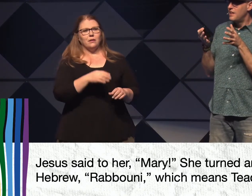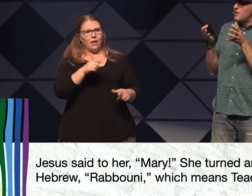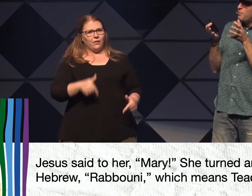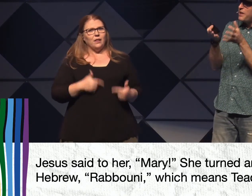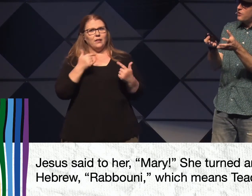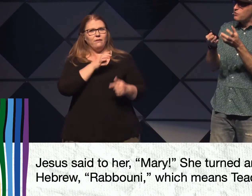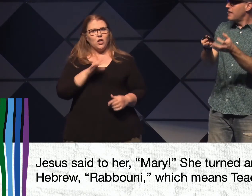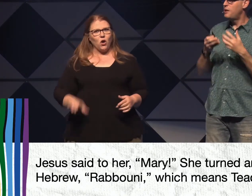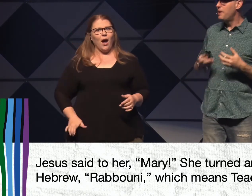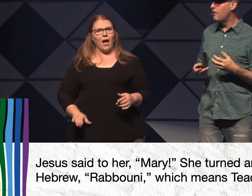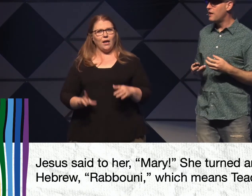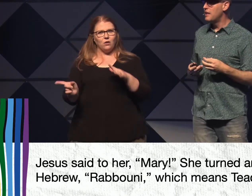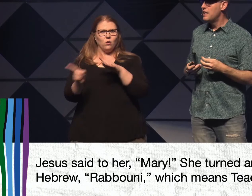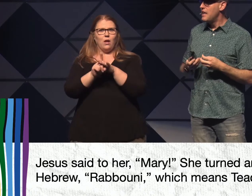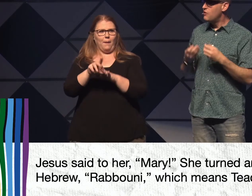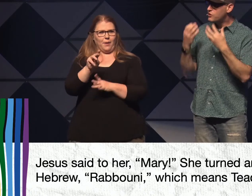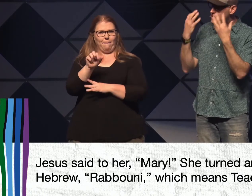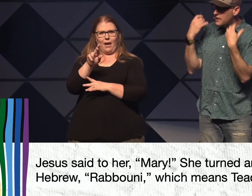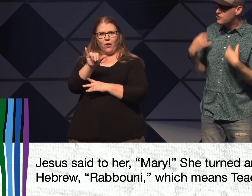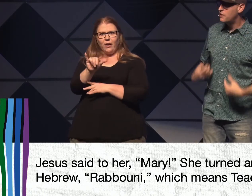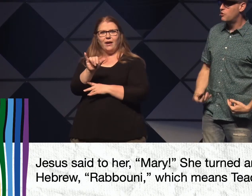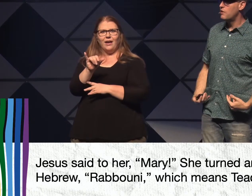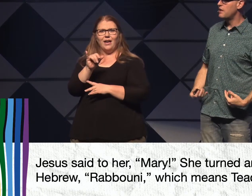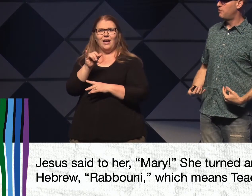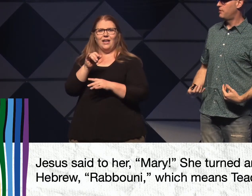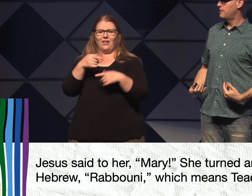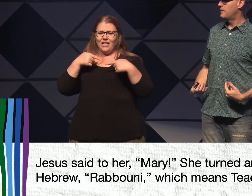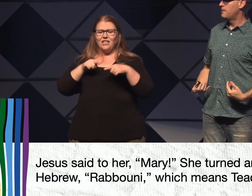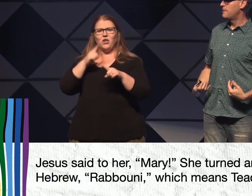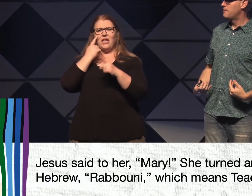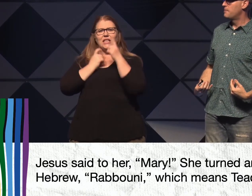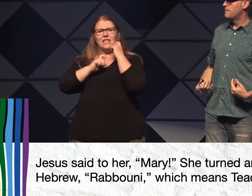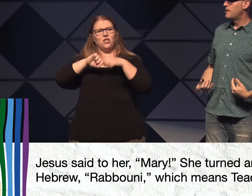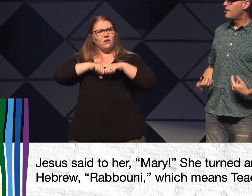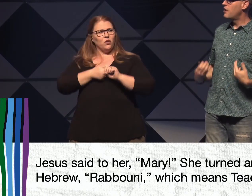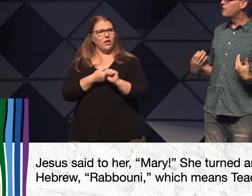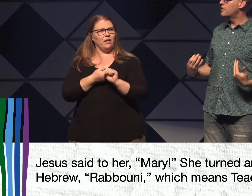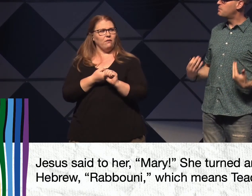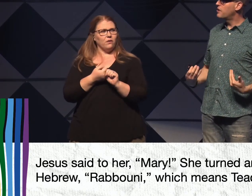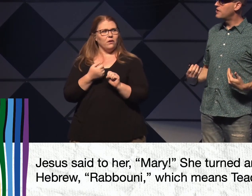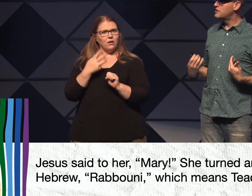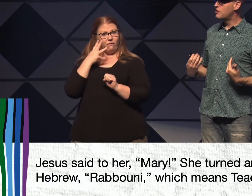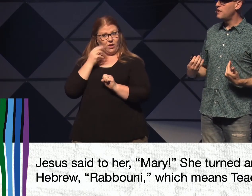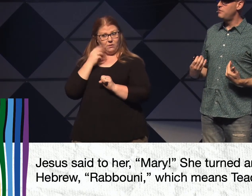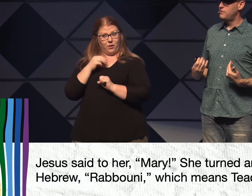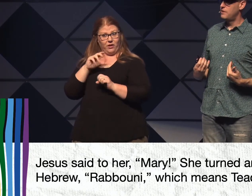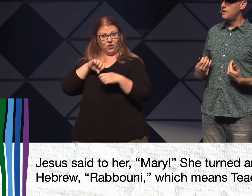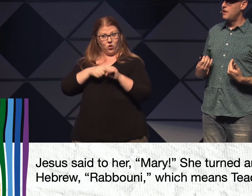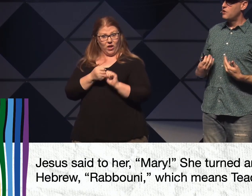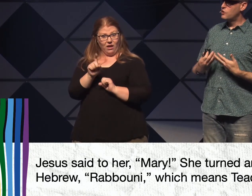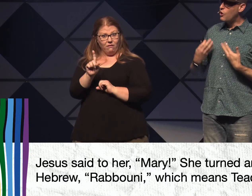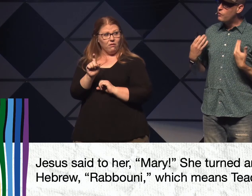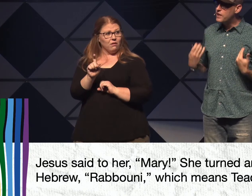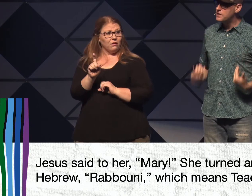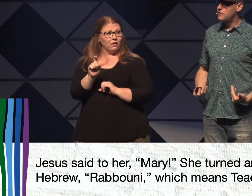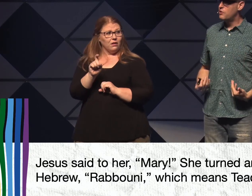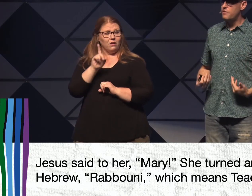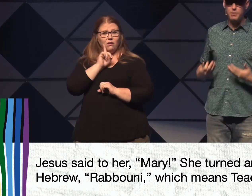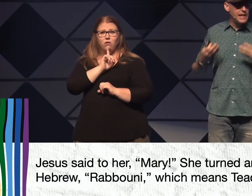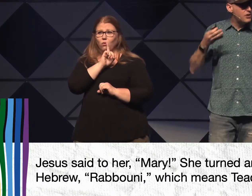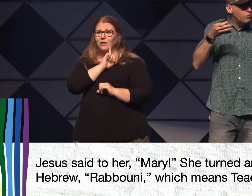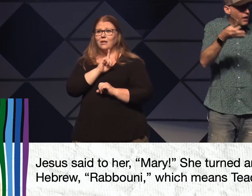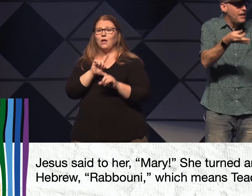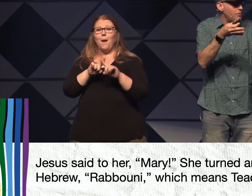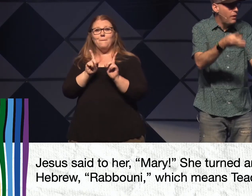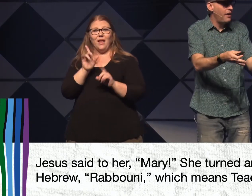Christ appears right to Mary in those tears of grief. Have you ever experienced grief? The loneliness